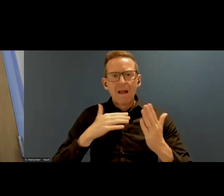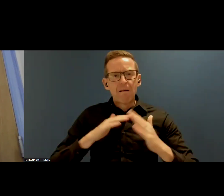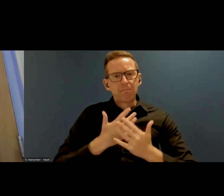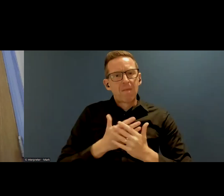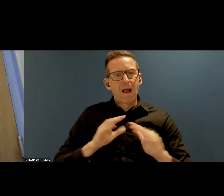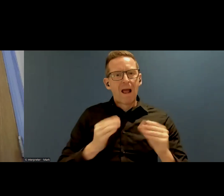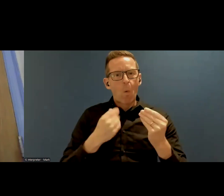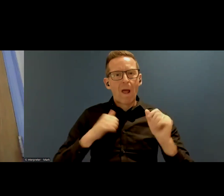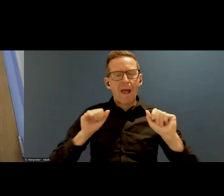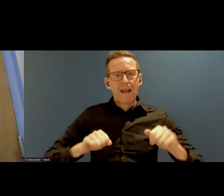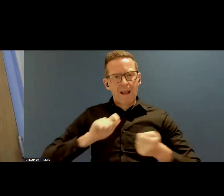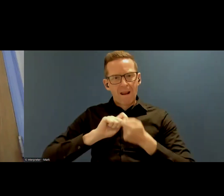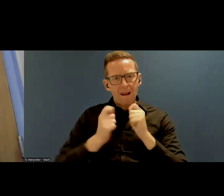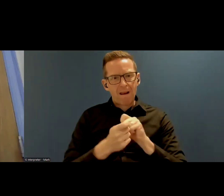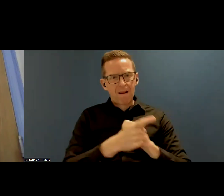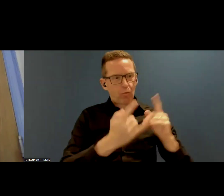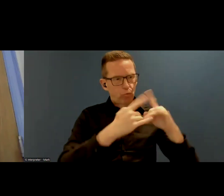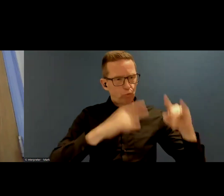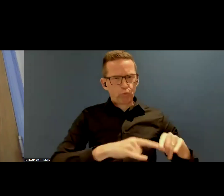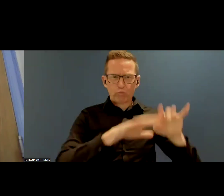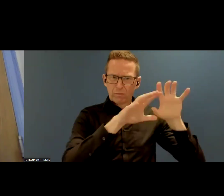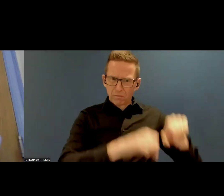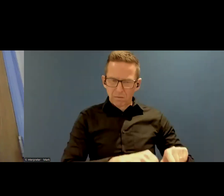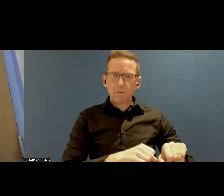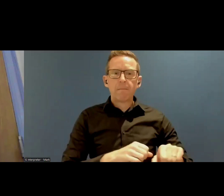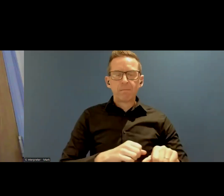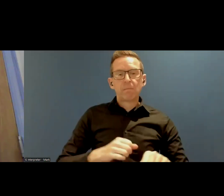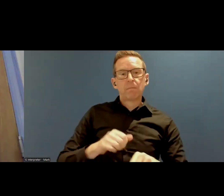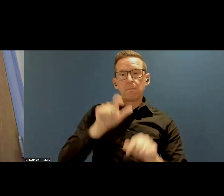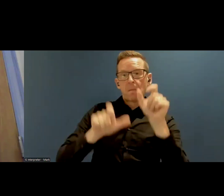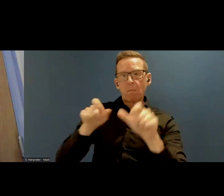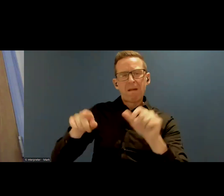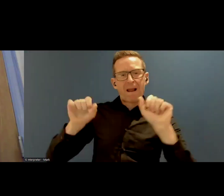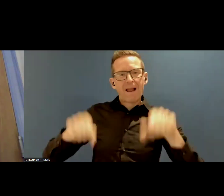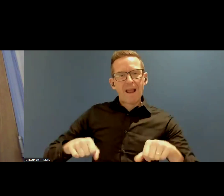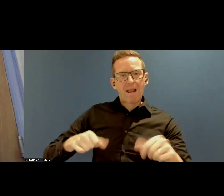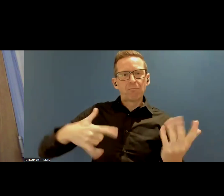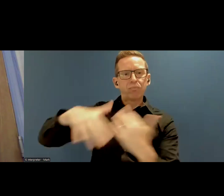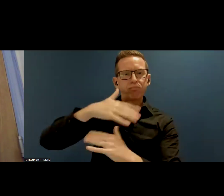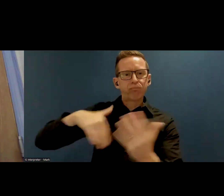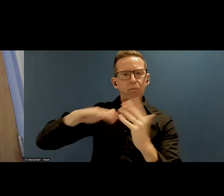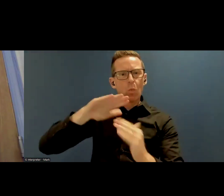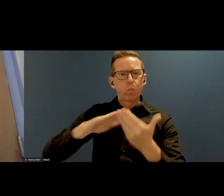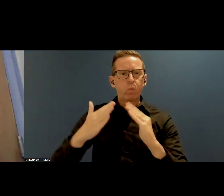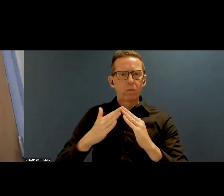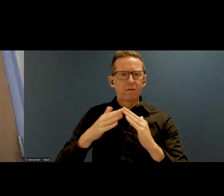live independently in the community and be an integral part of communities.